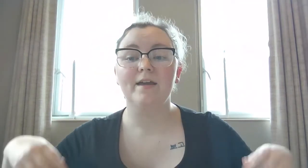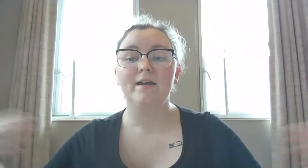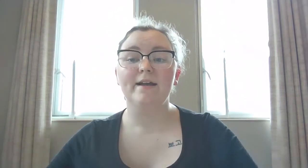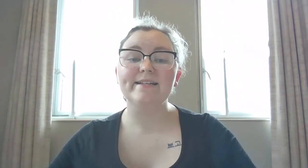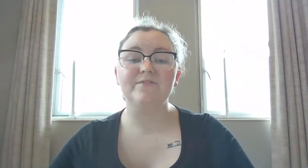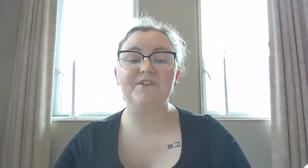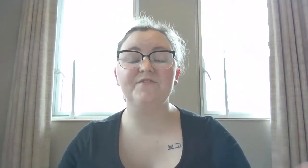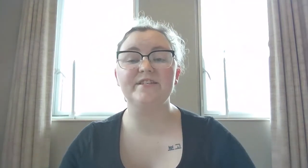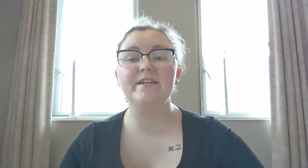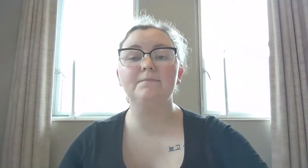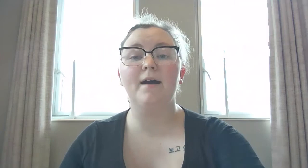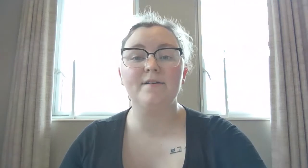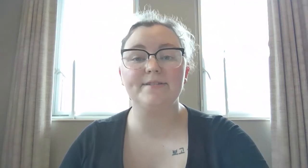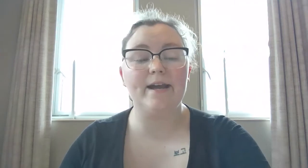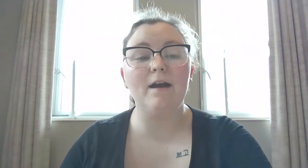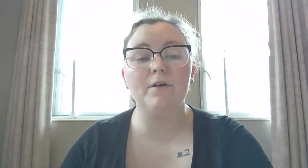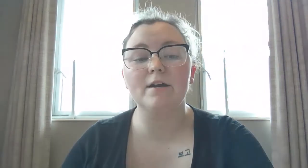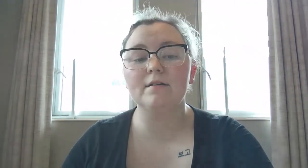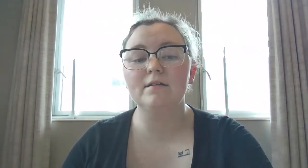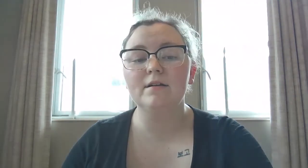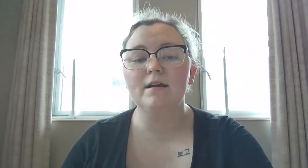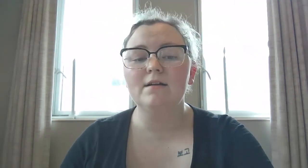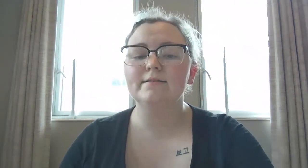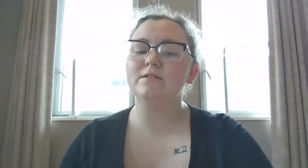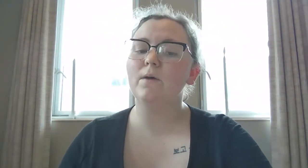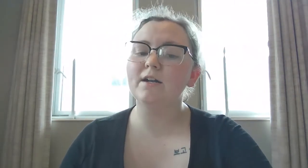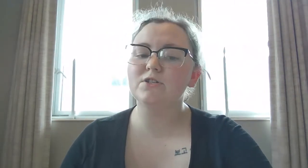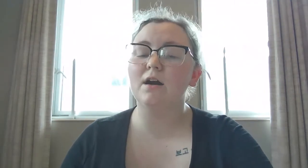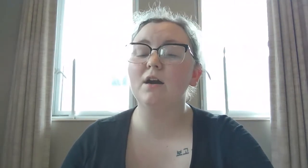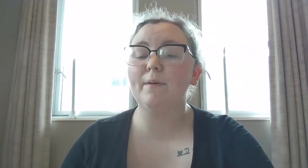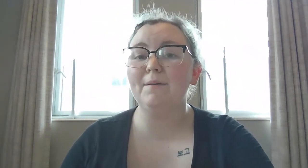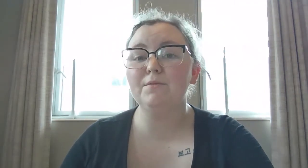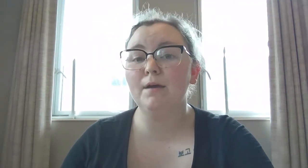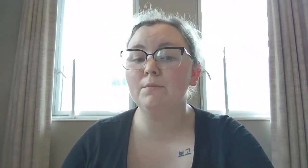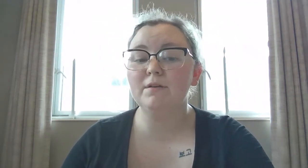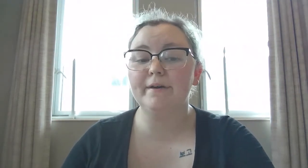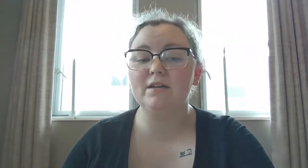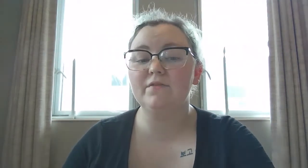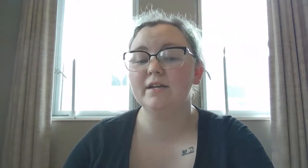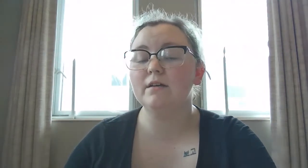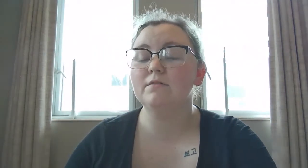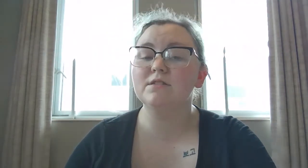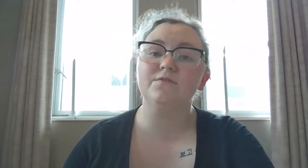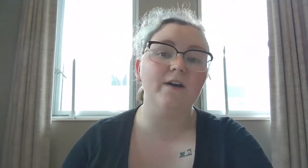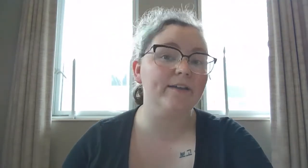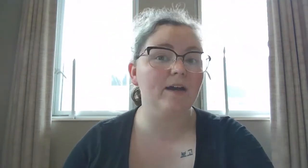It's 15 miles an hour. So let's watch our Bible Memory Buddy video to find out more.